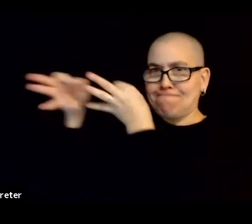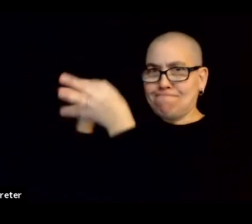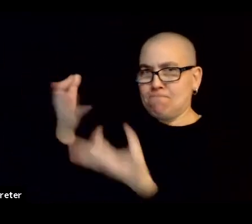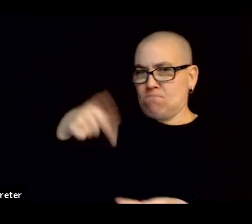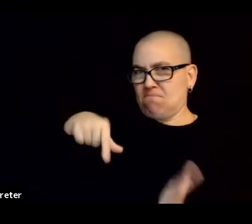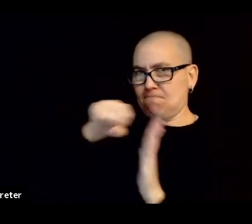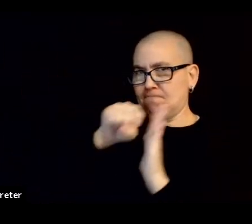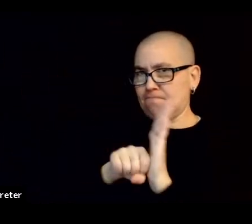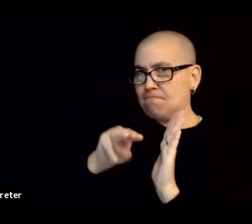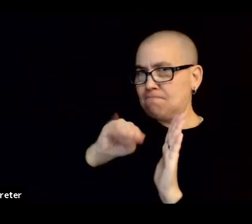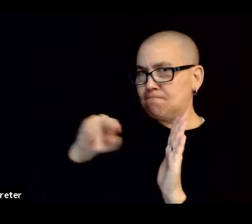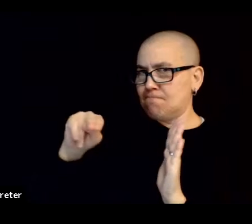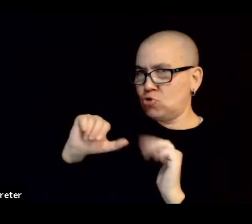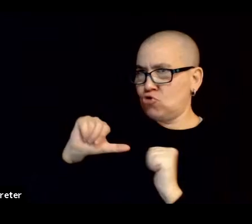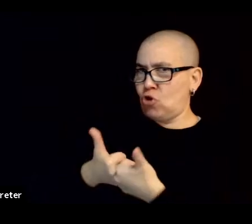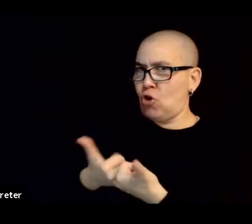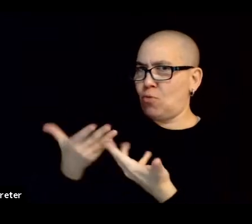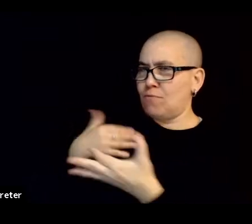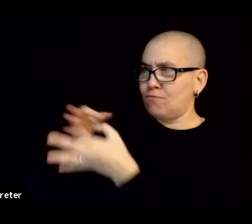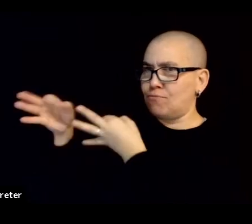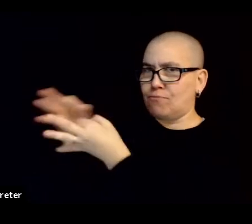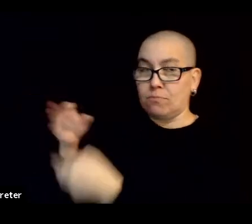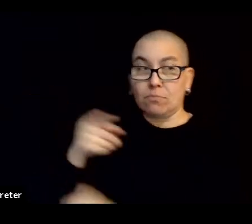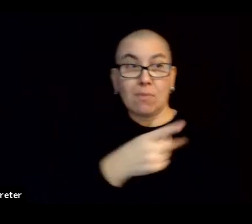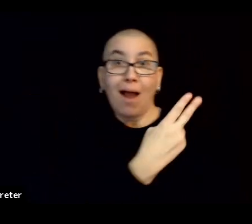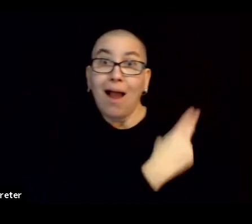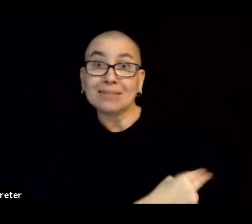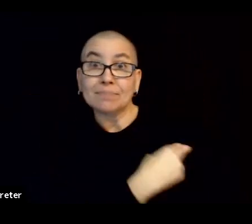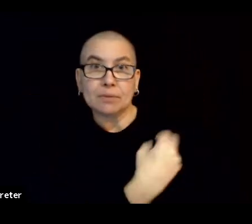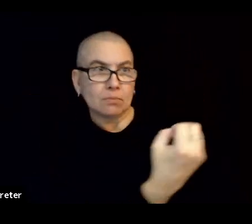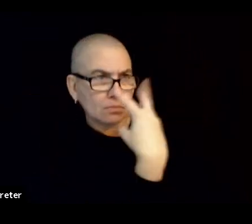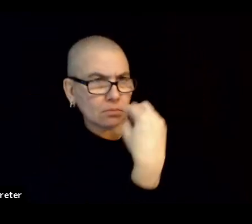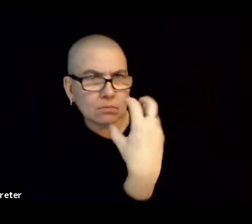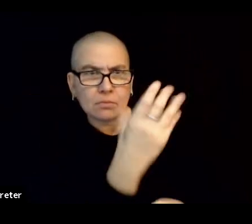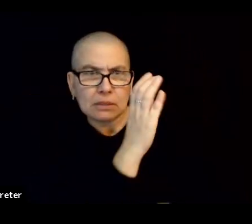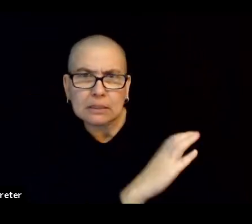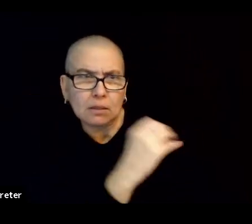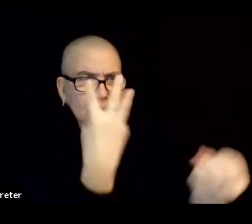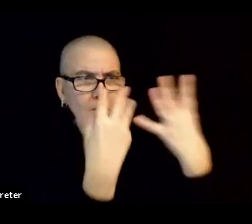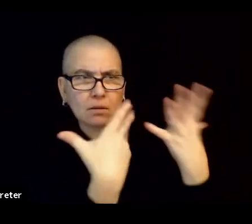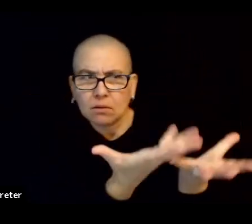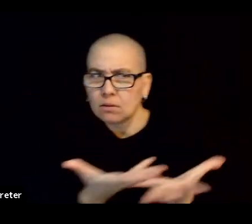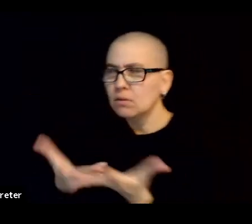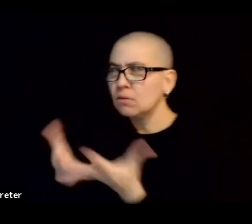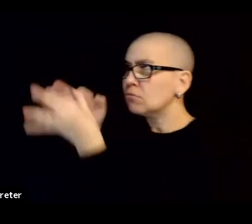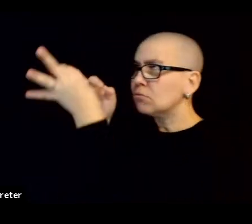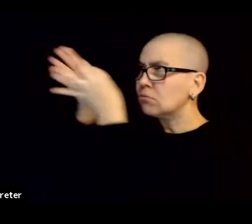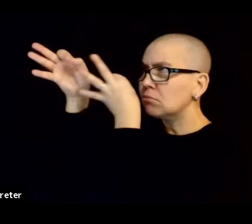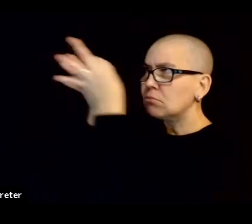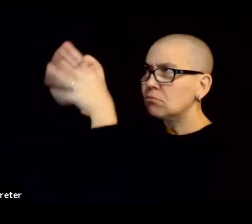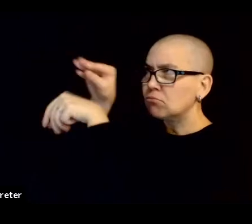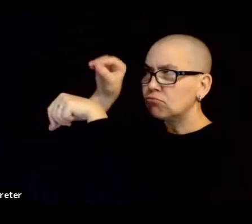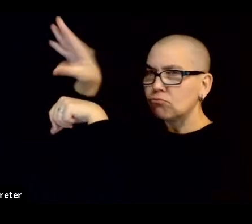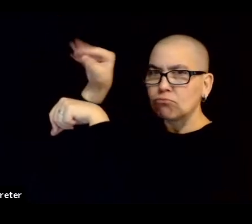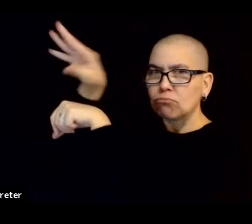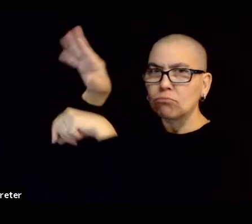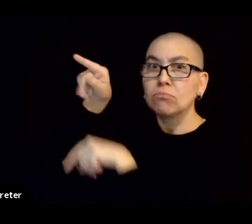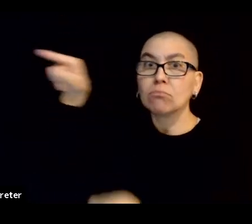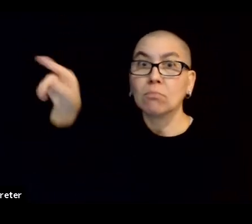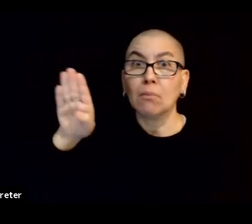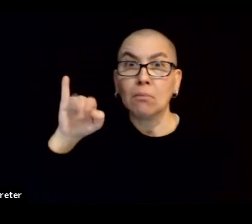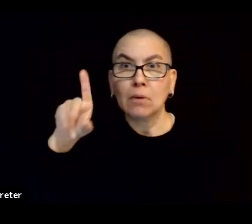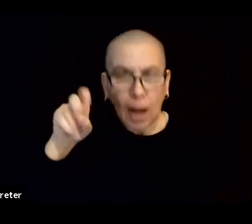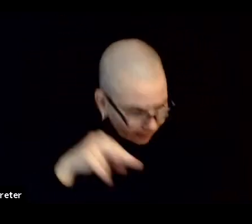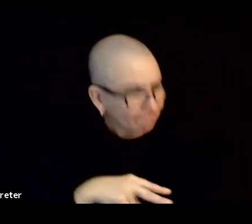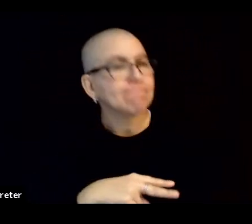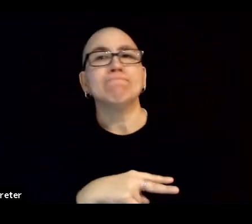us. One is, as you heard Commissioner Malcolm say, the money to be able to do this, and then asking what kind of logistical support do we need